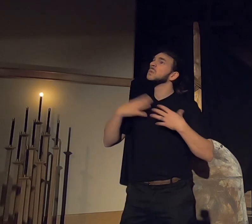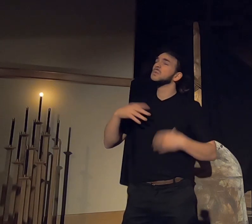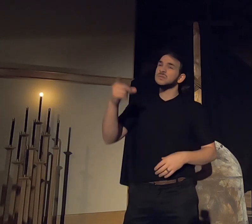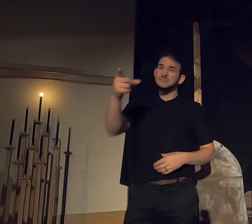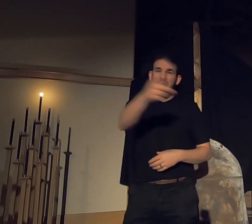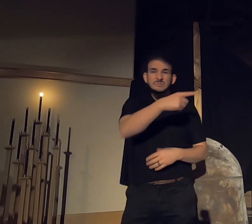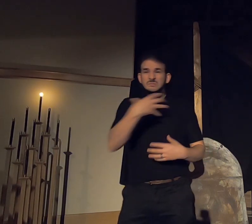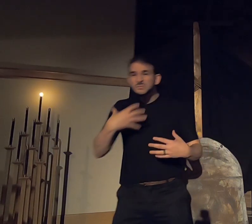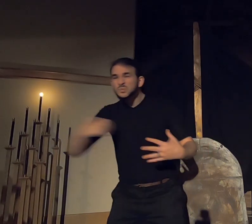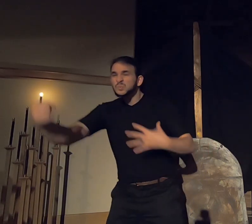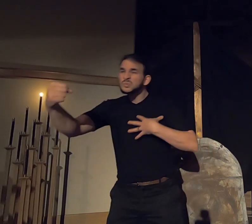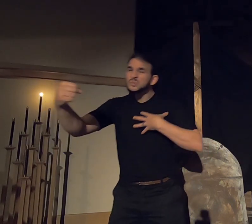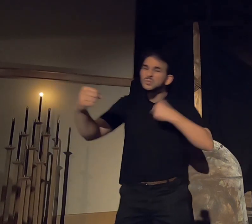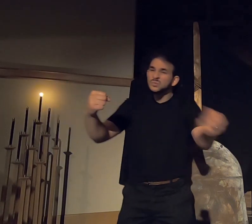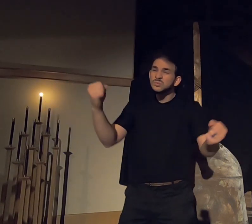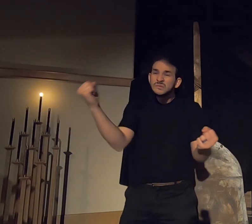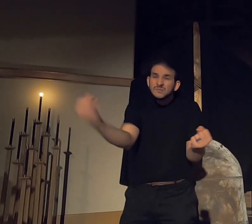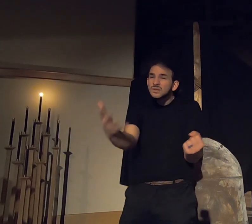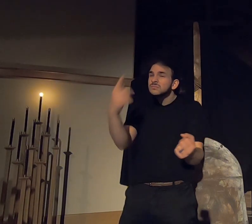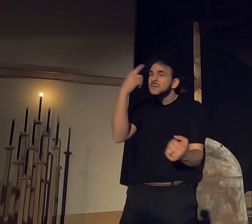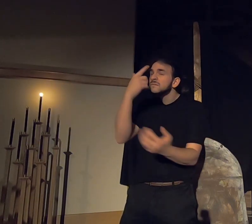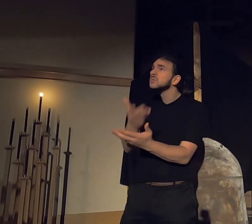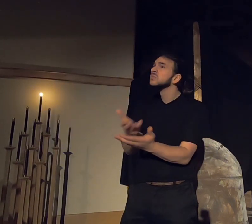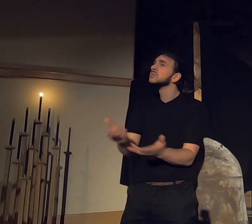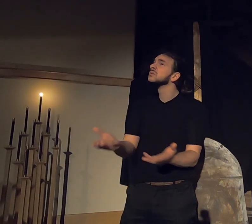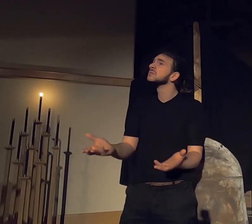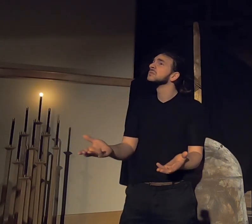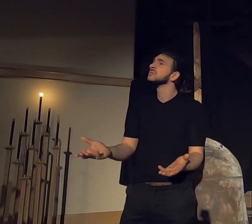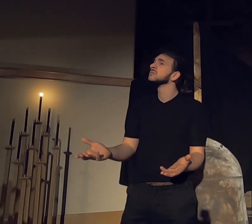They took my clothes and gambled for them.